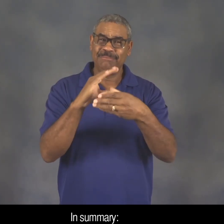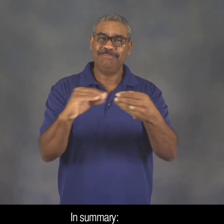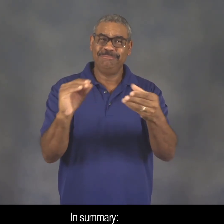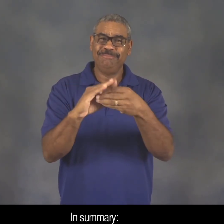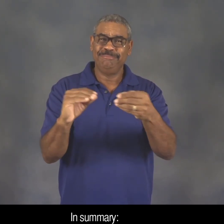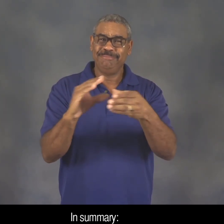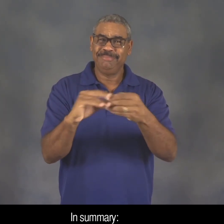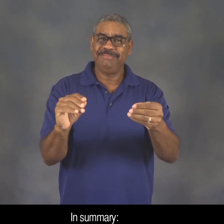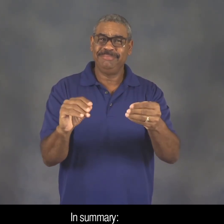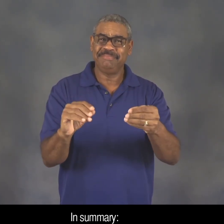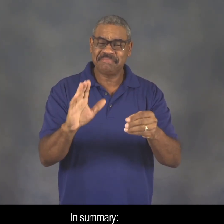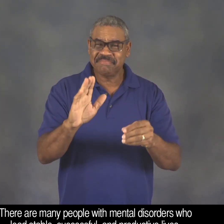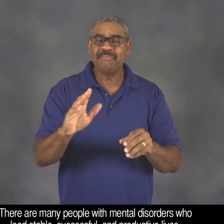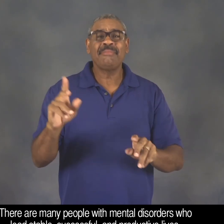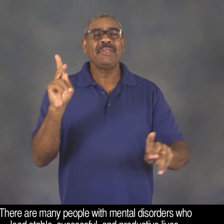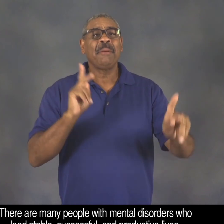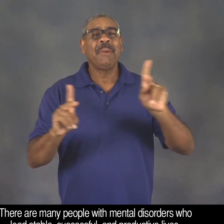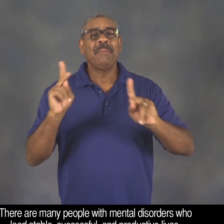In summary,